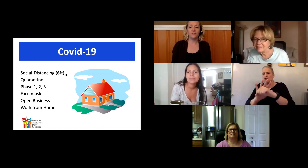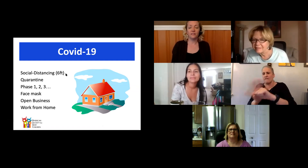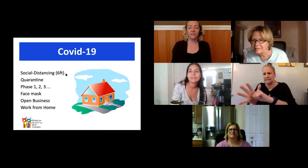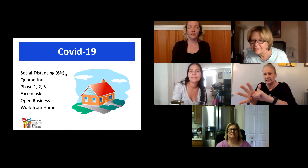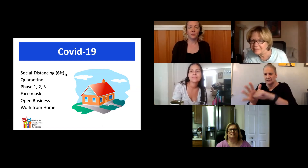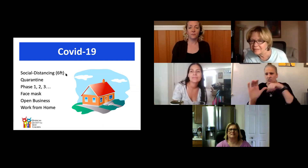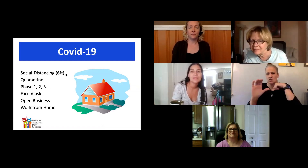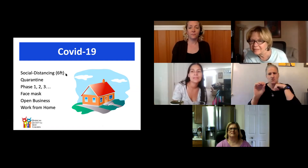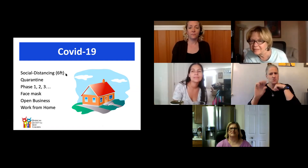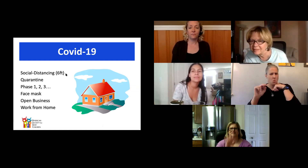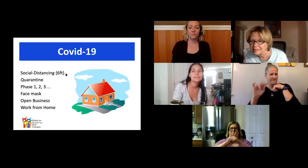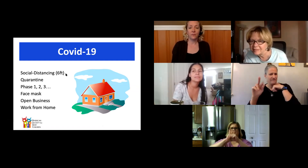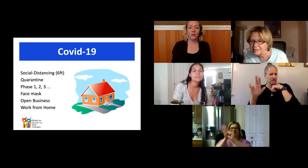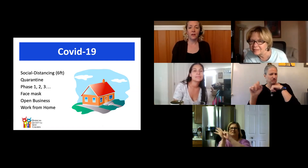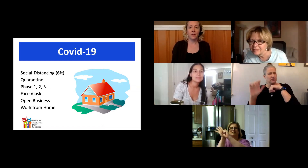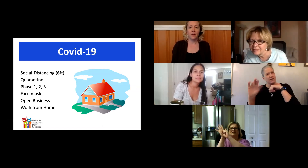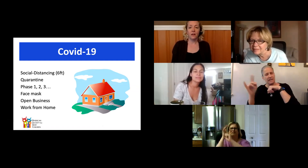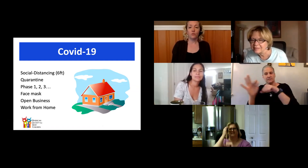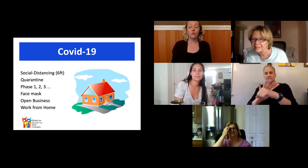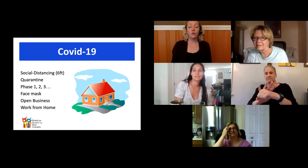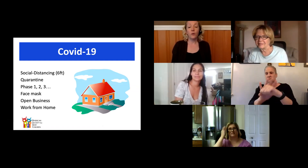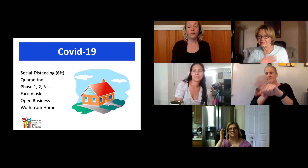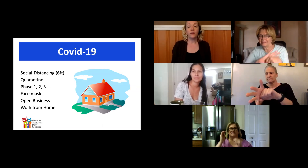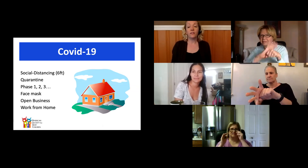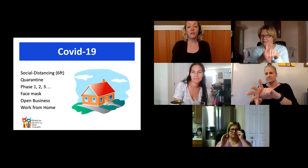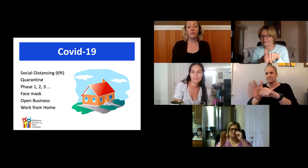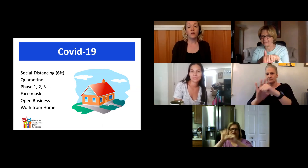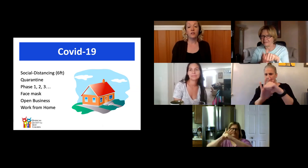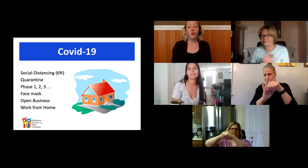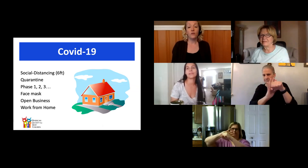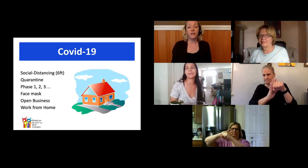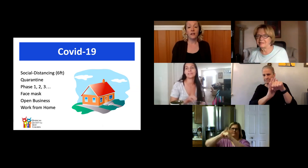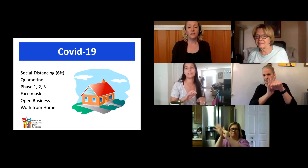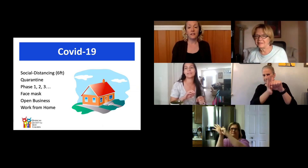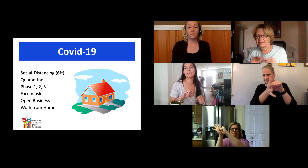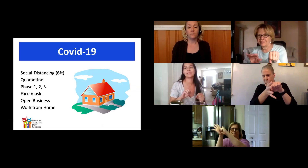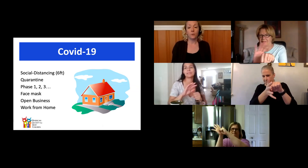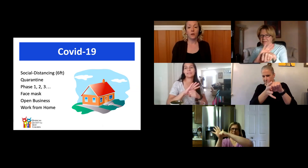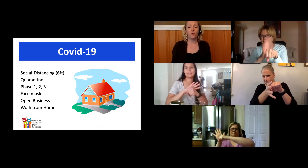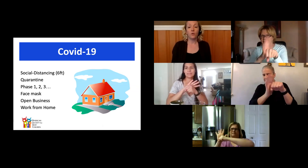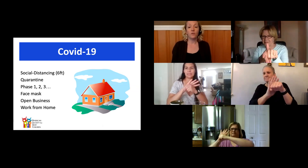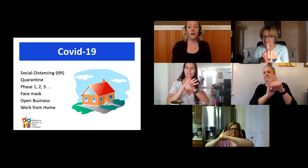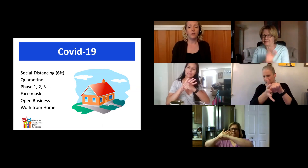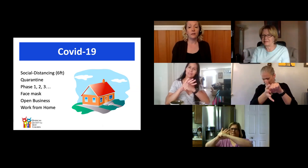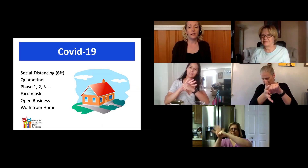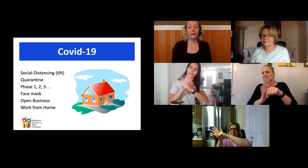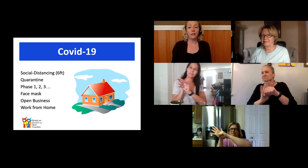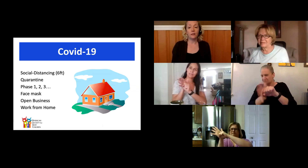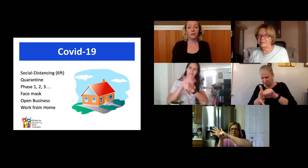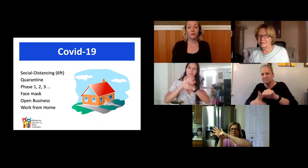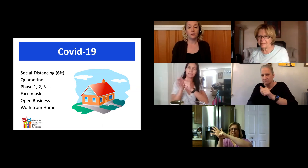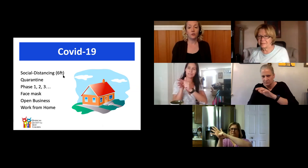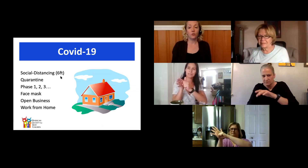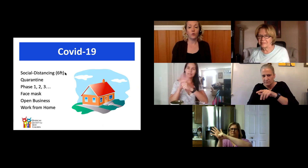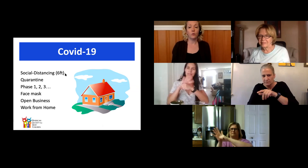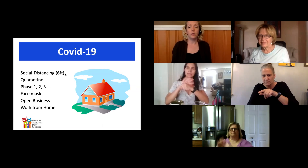Real quickly, things related to COVID-19. Okay, coronavirus is like this. Coronavirus.